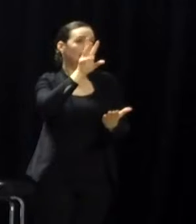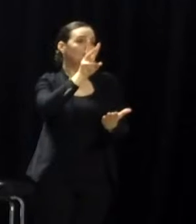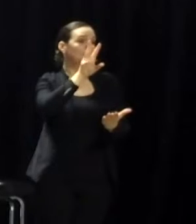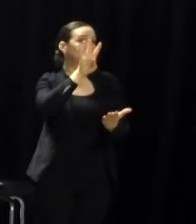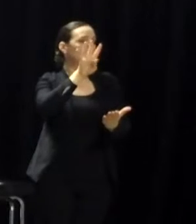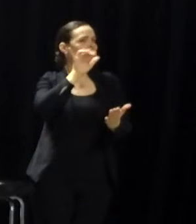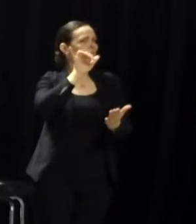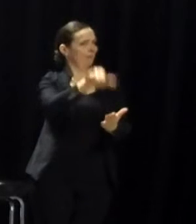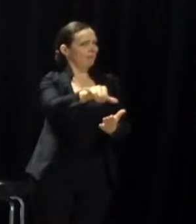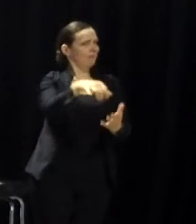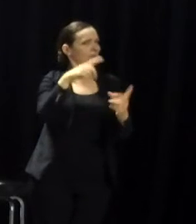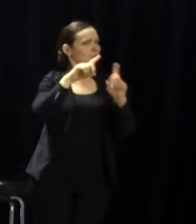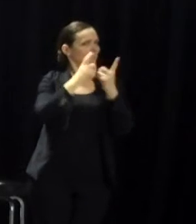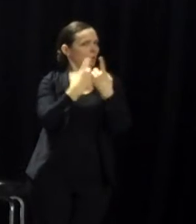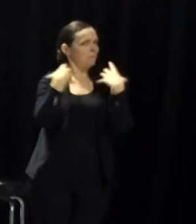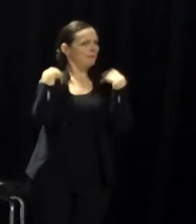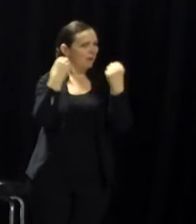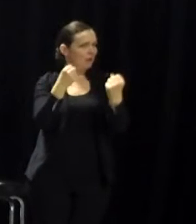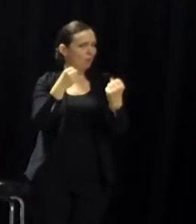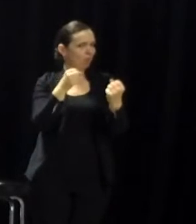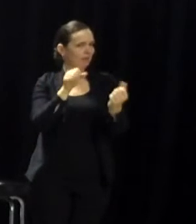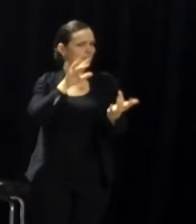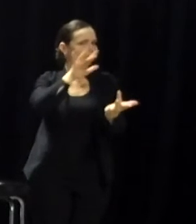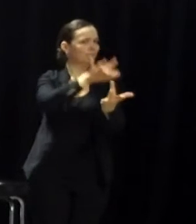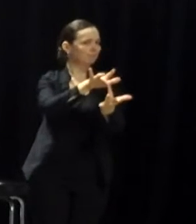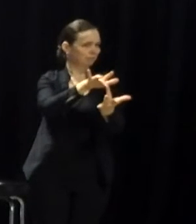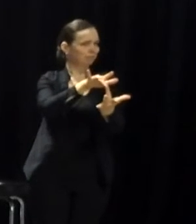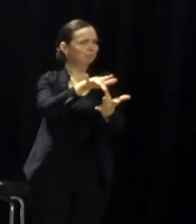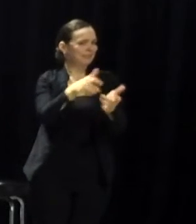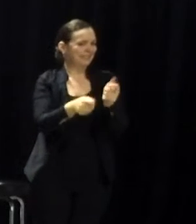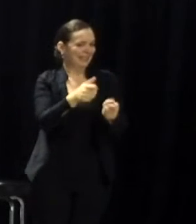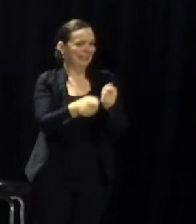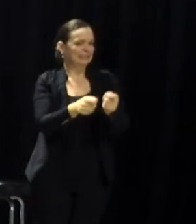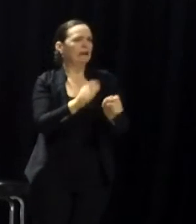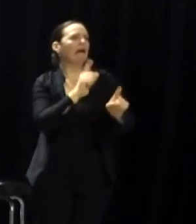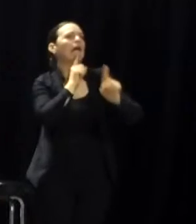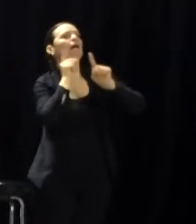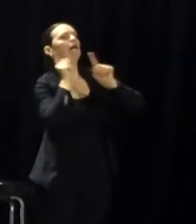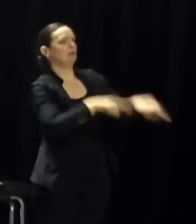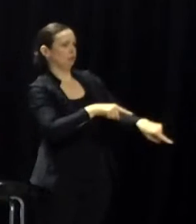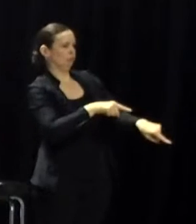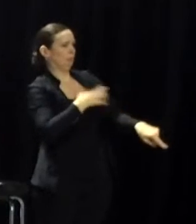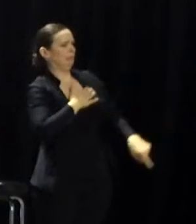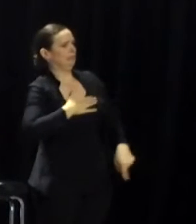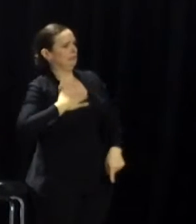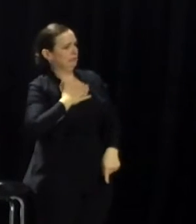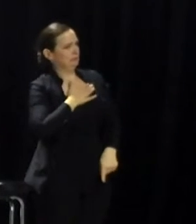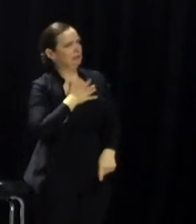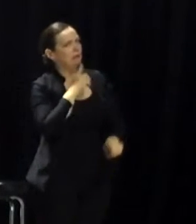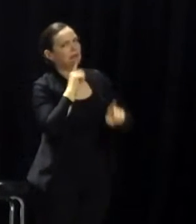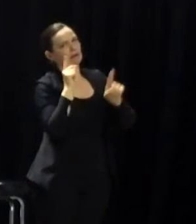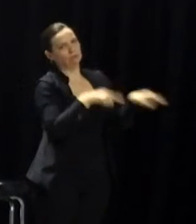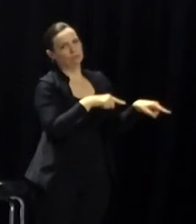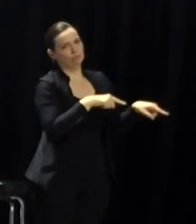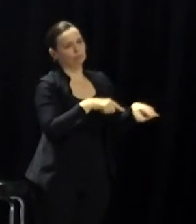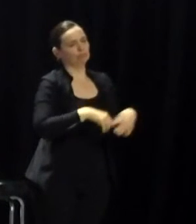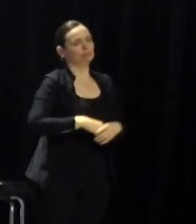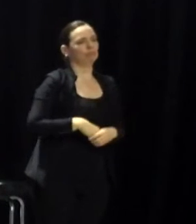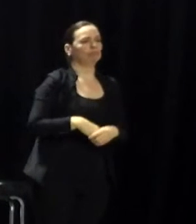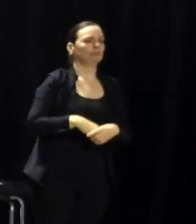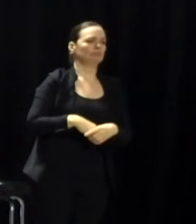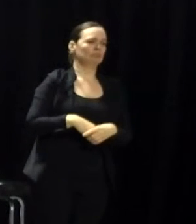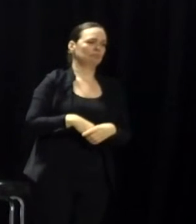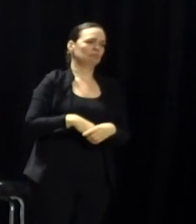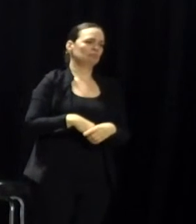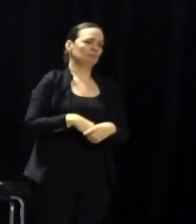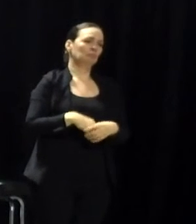833-634-1564, it's related to our investigations into the positive COVID case. So I want to thank